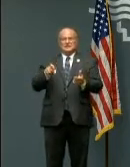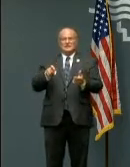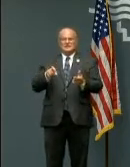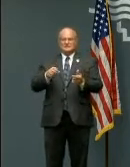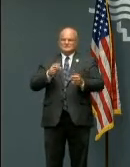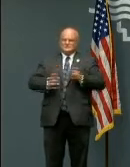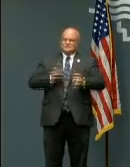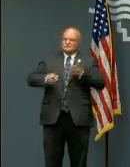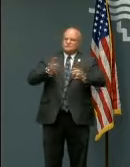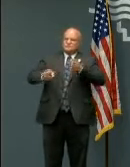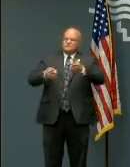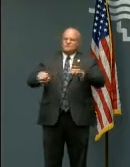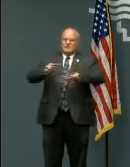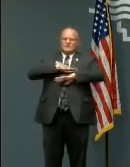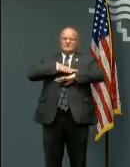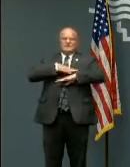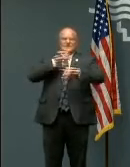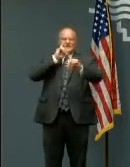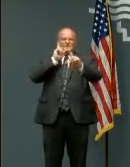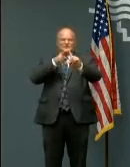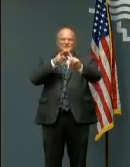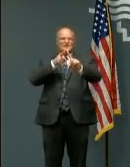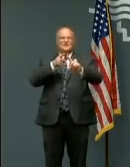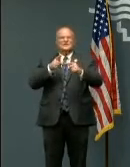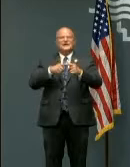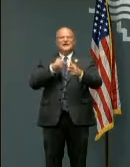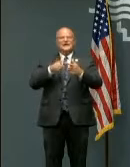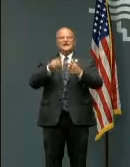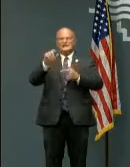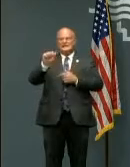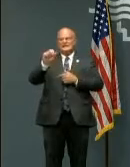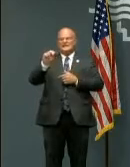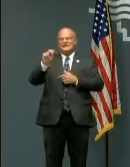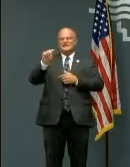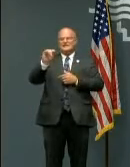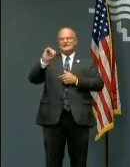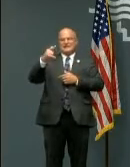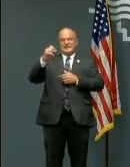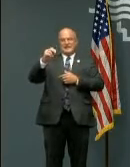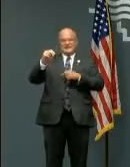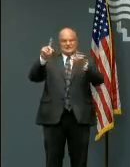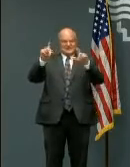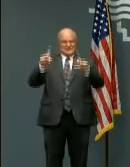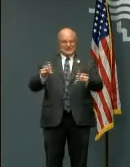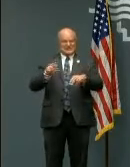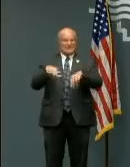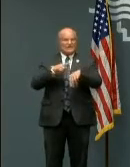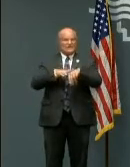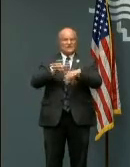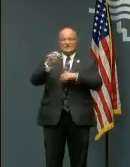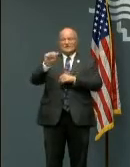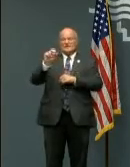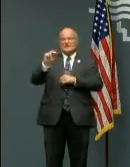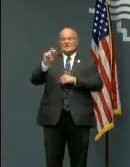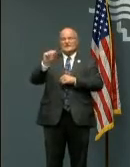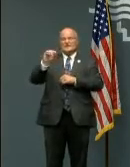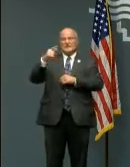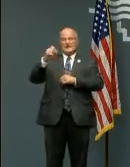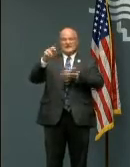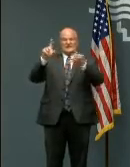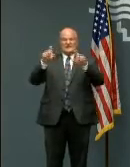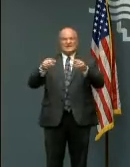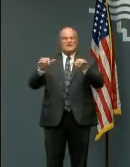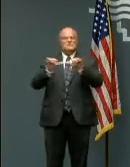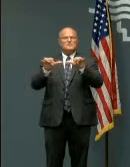kick it in gear to meet our goal. Then I wanted to bring up the antigen test, and of course the antigen test